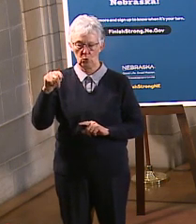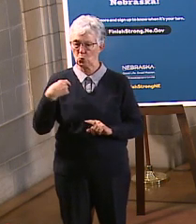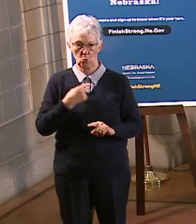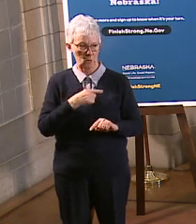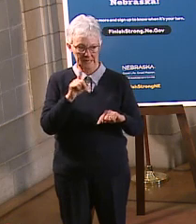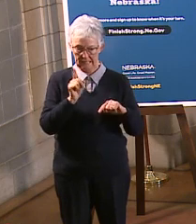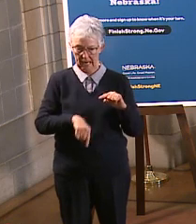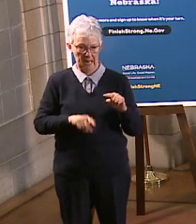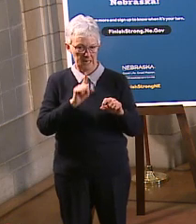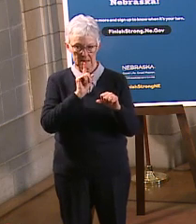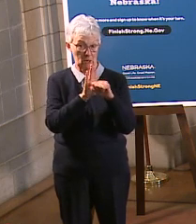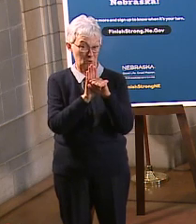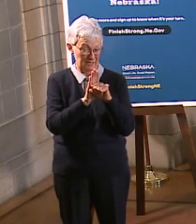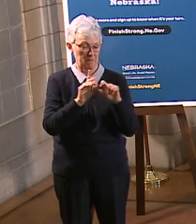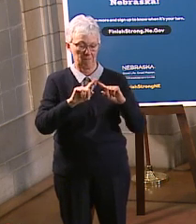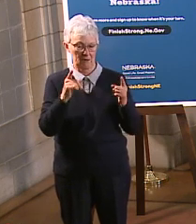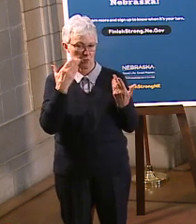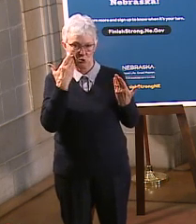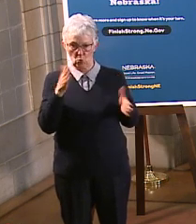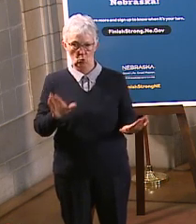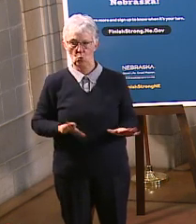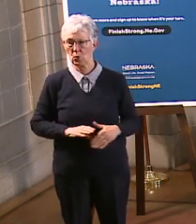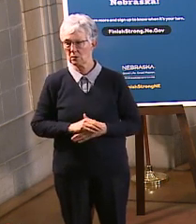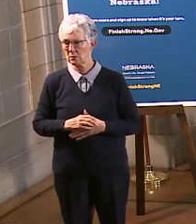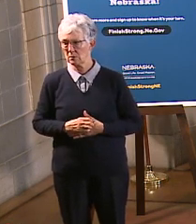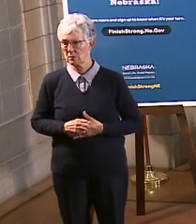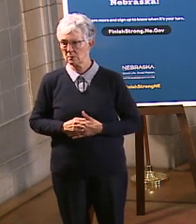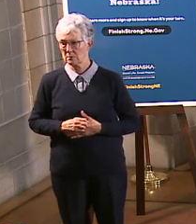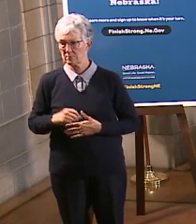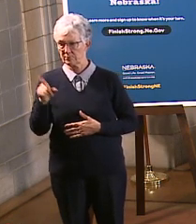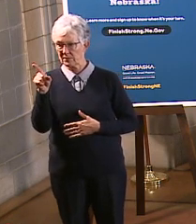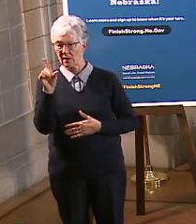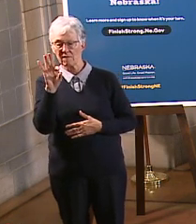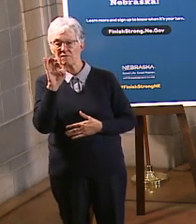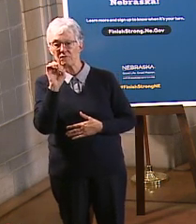just simply don't know. We have time for a couple more